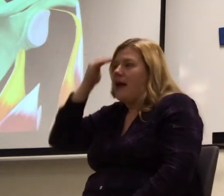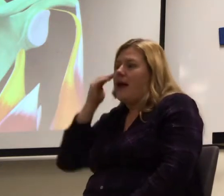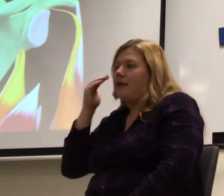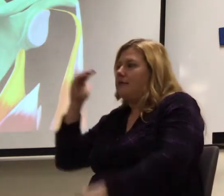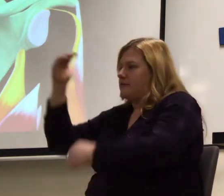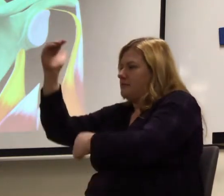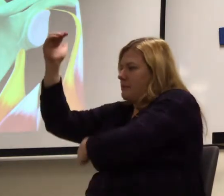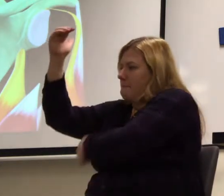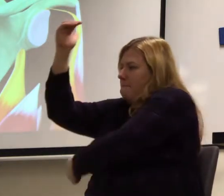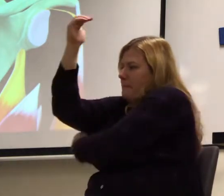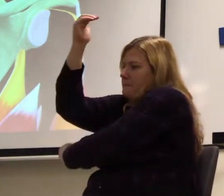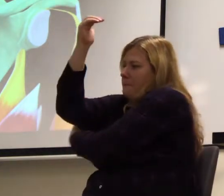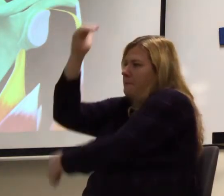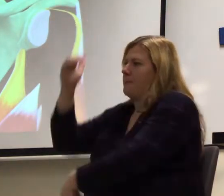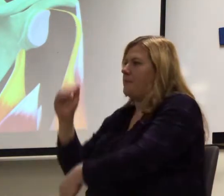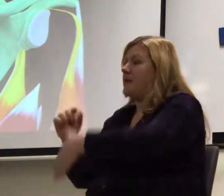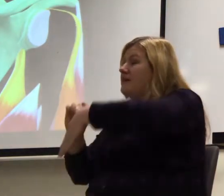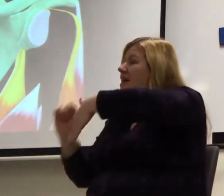head.